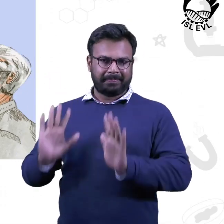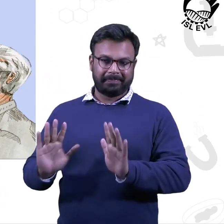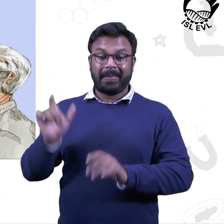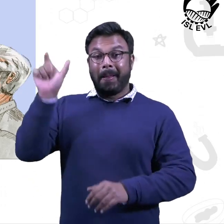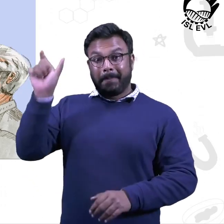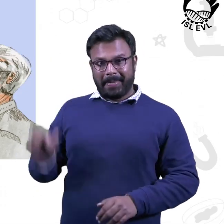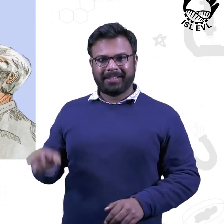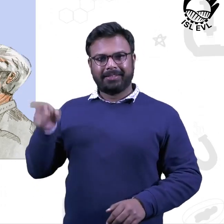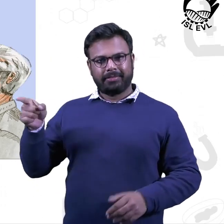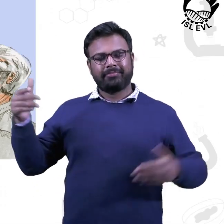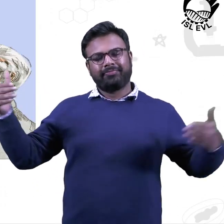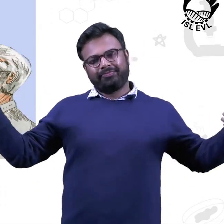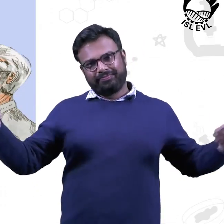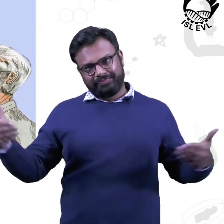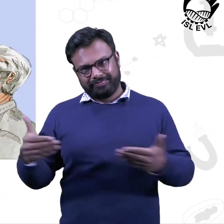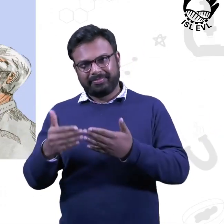and naturally used to meet every day.